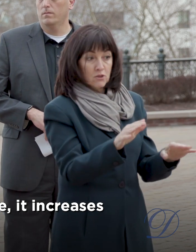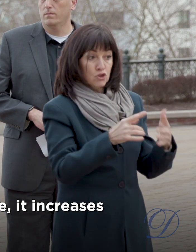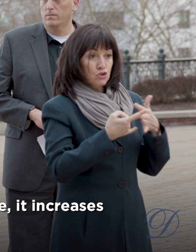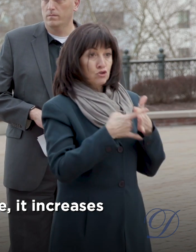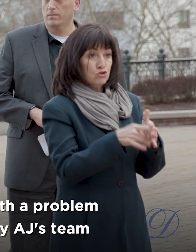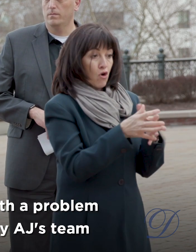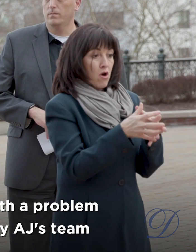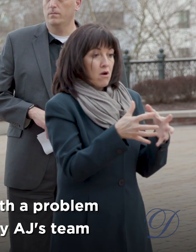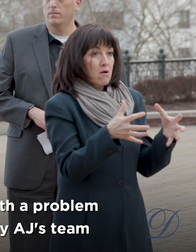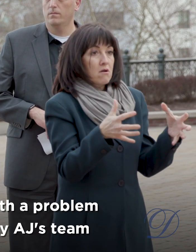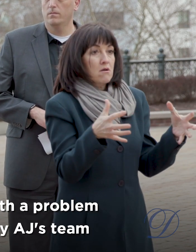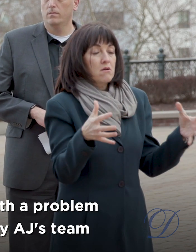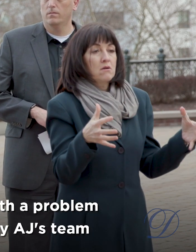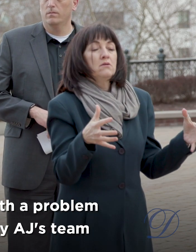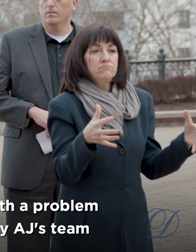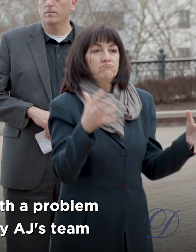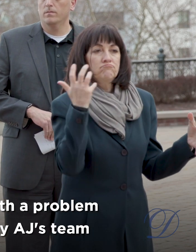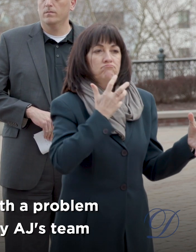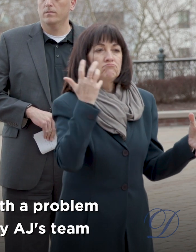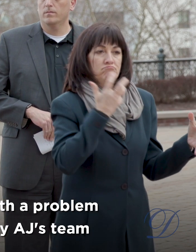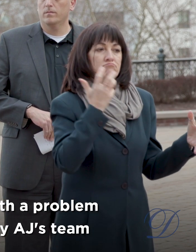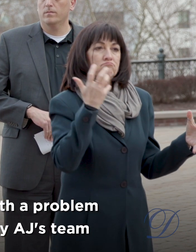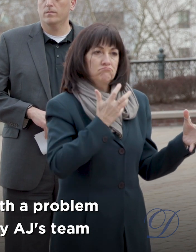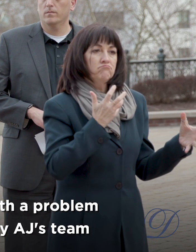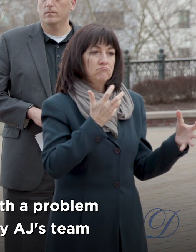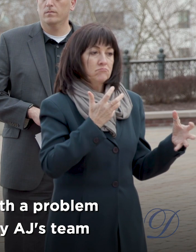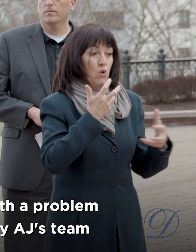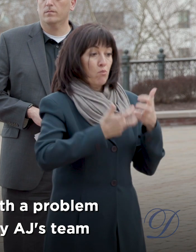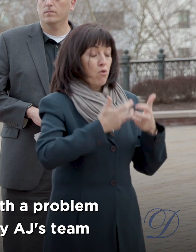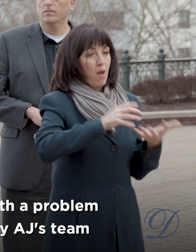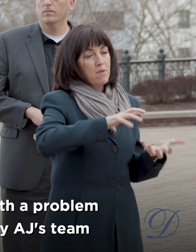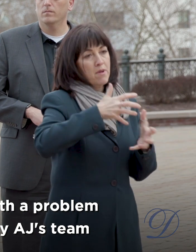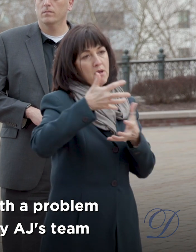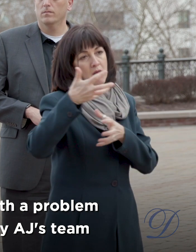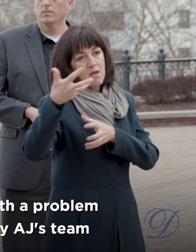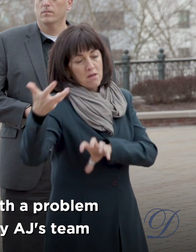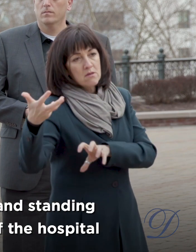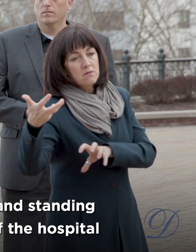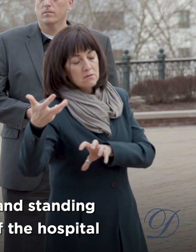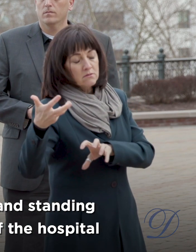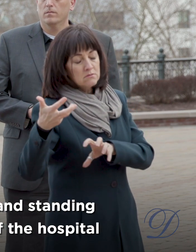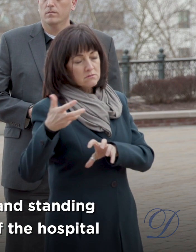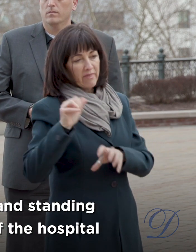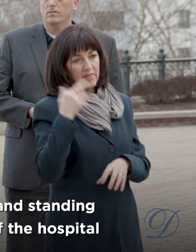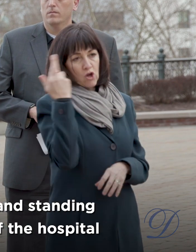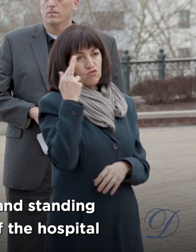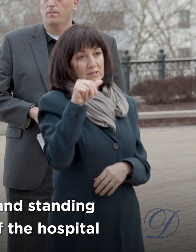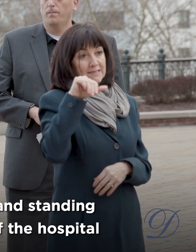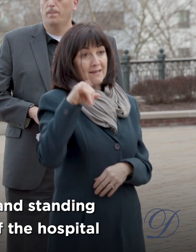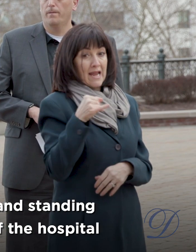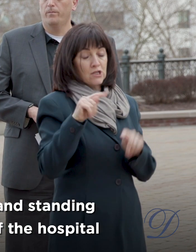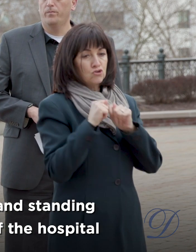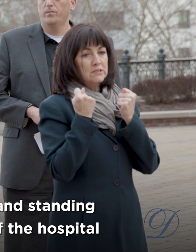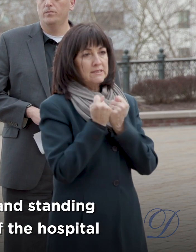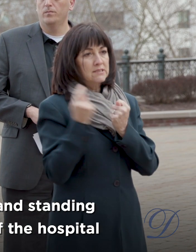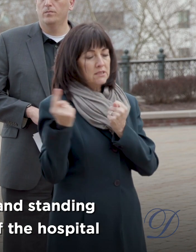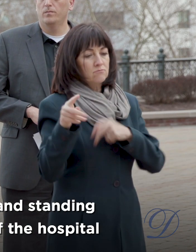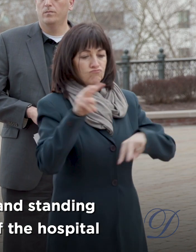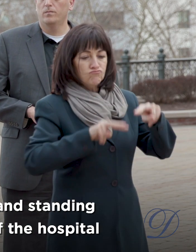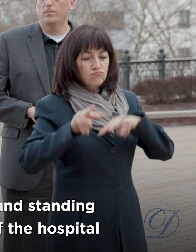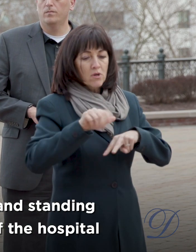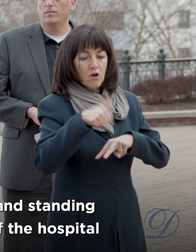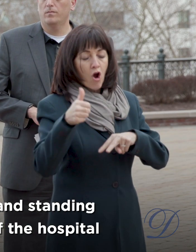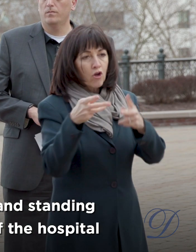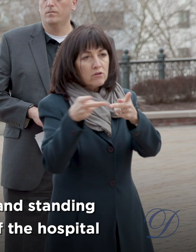increases exponentially, and that's where you end up with a problem on the back end. And that's why AJ's team is looking at those facilities